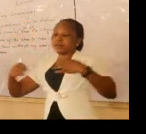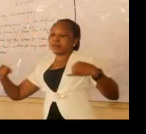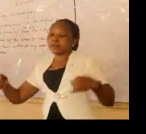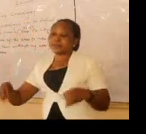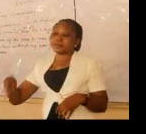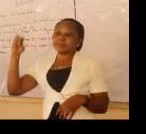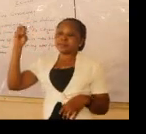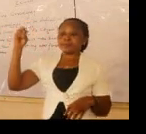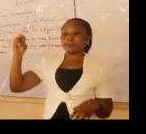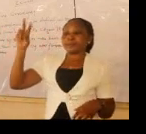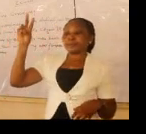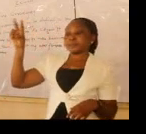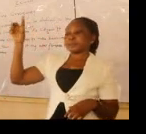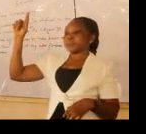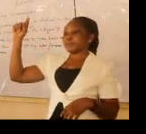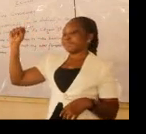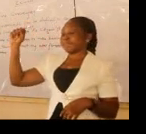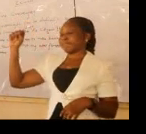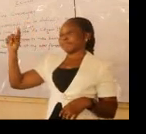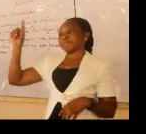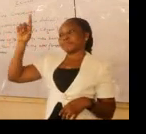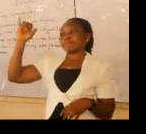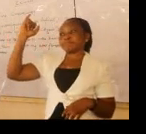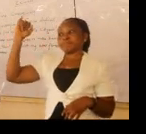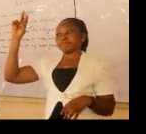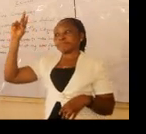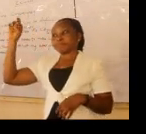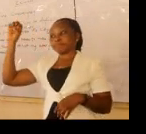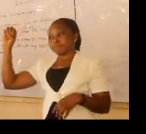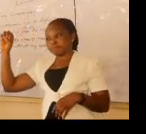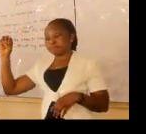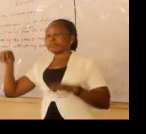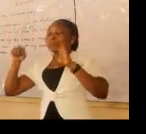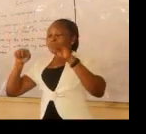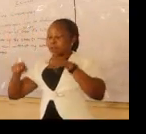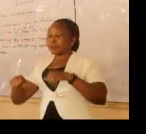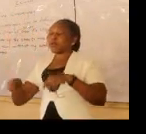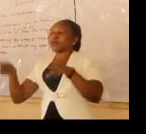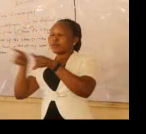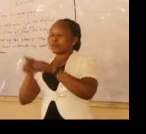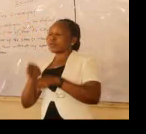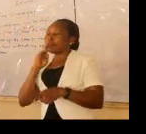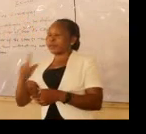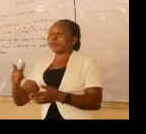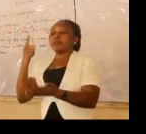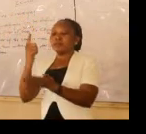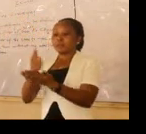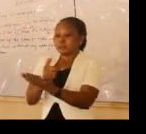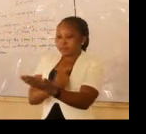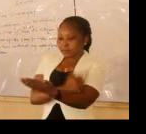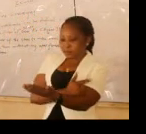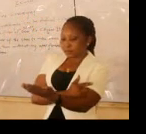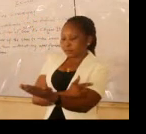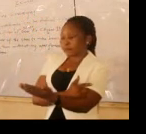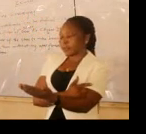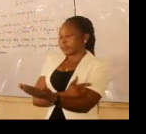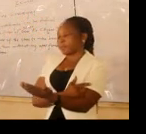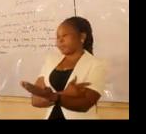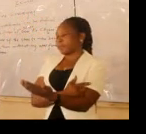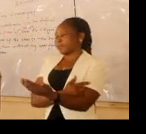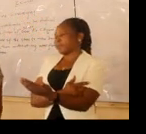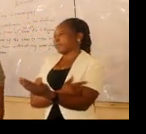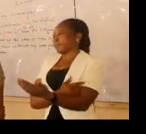can equally mean what? List. So they expect you to do what? To list the characteristics of